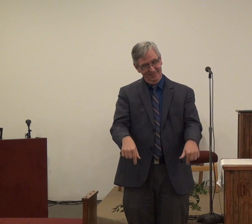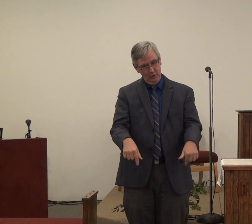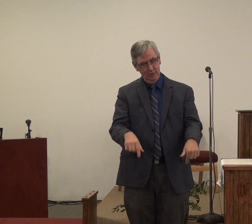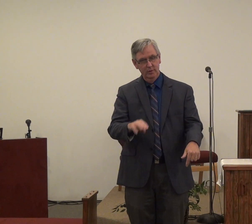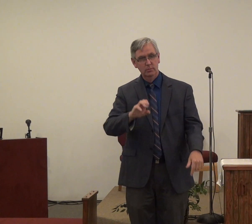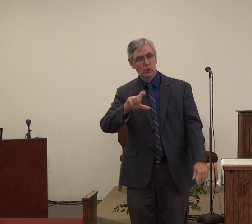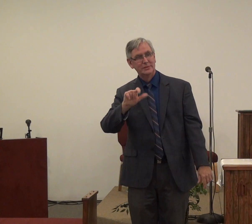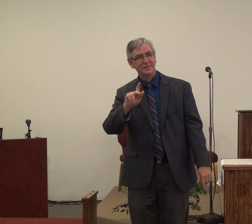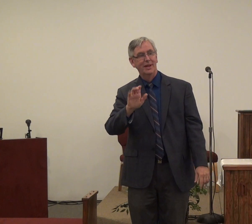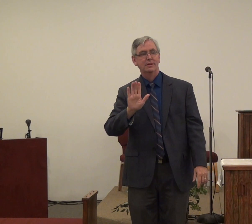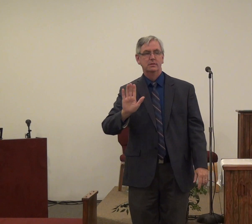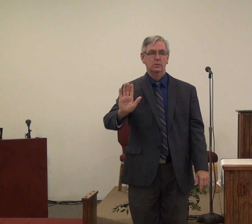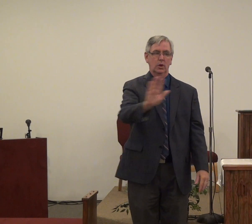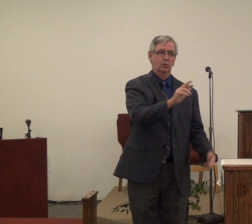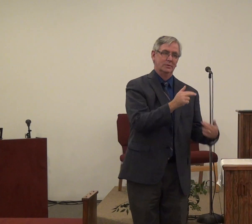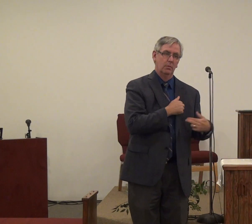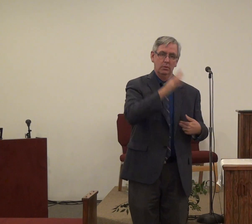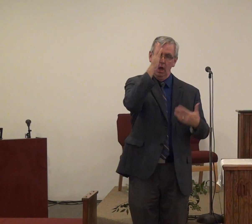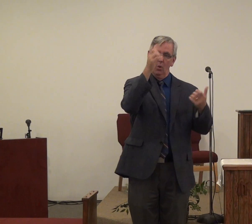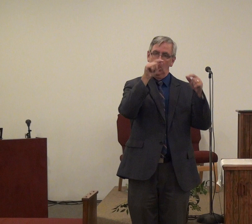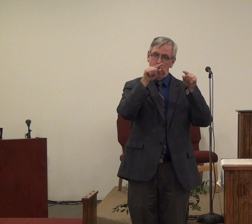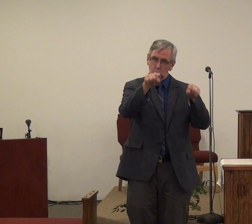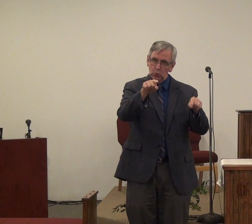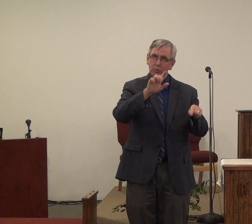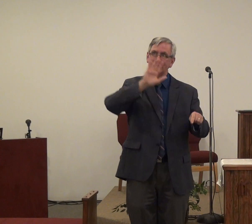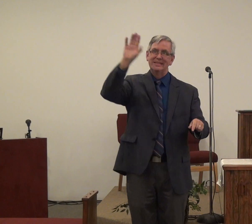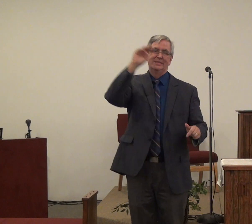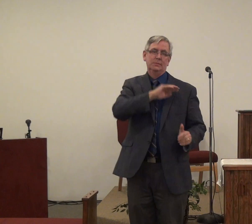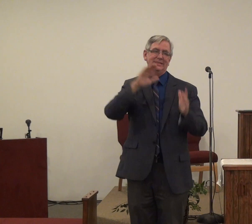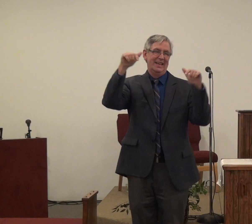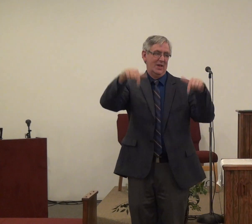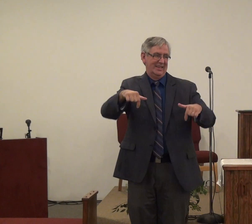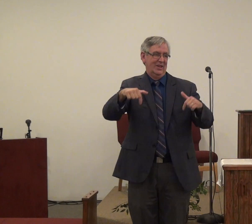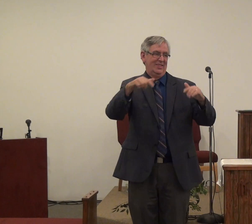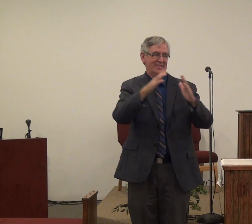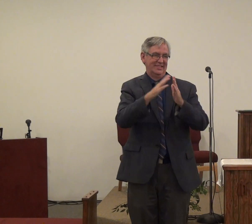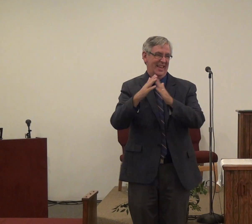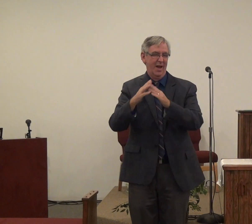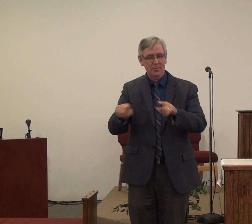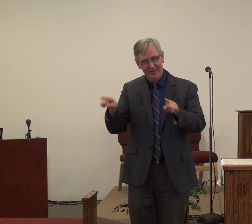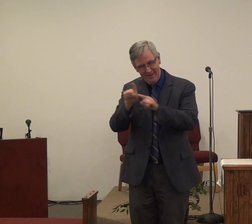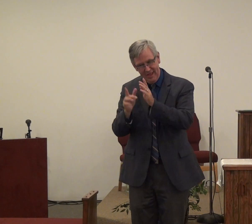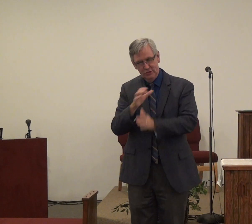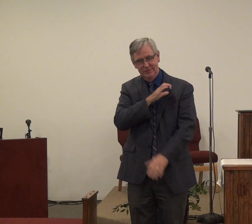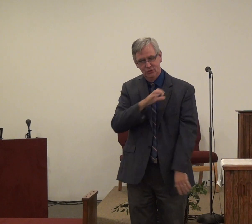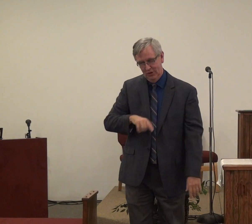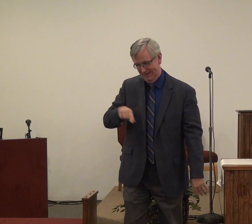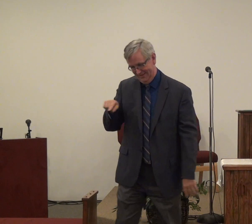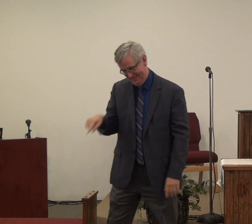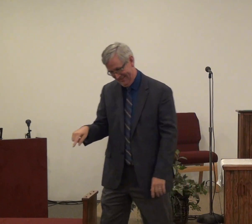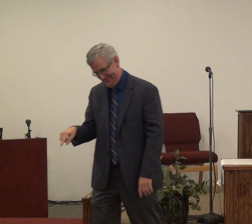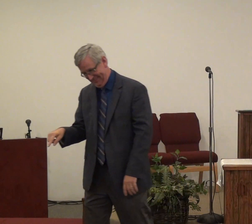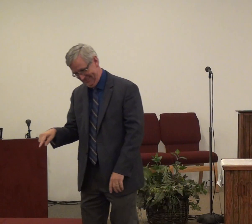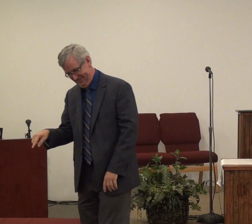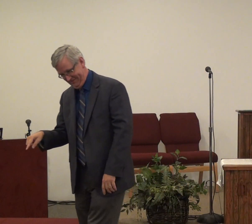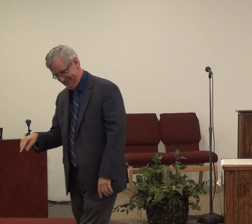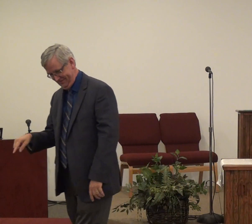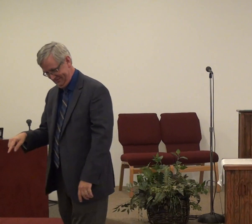Our family is going to go and tell deaf people around the world, but you need to reach the people. You need to be God's missionary right here. You need to be